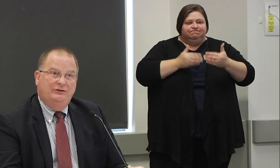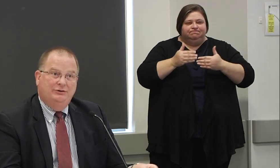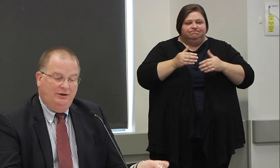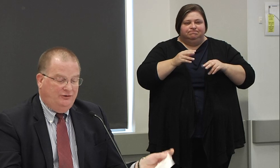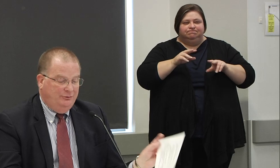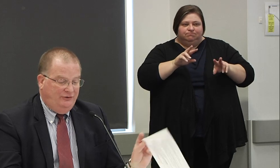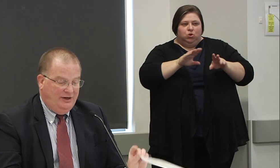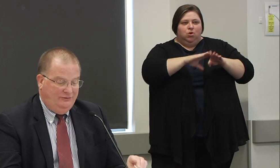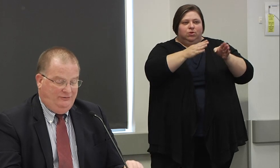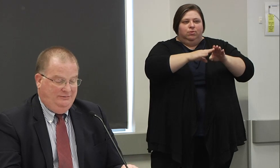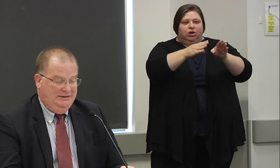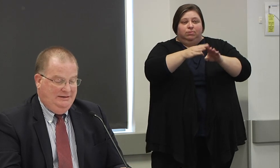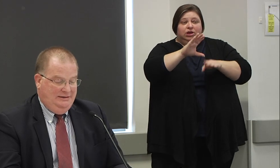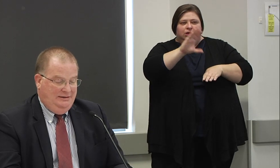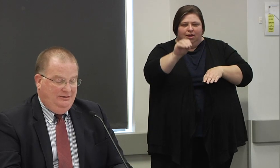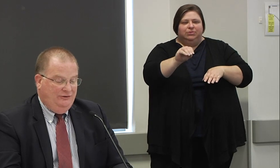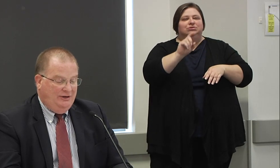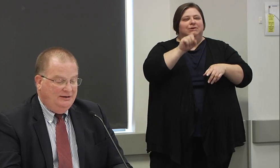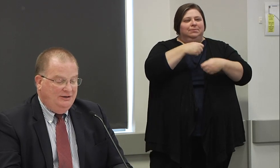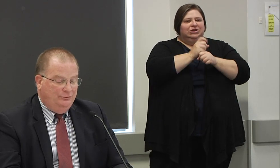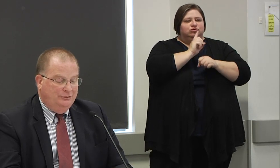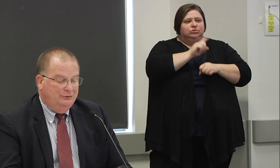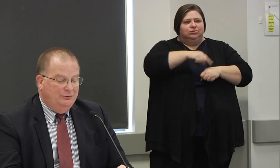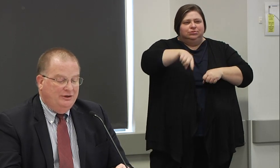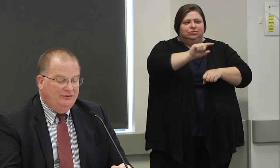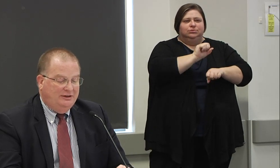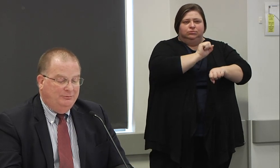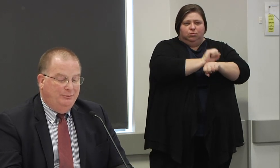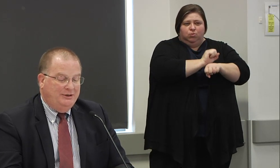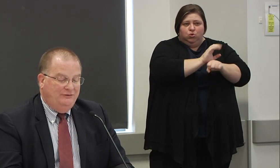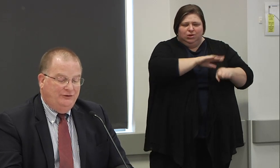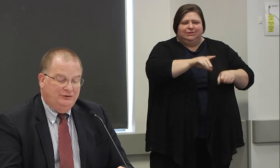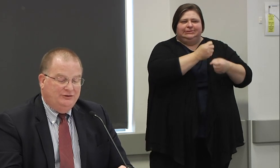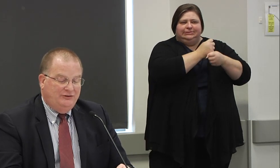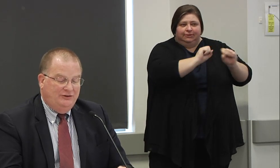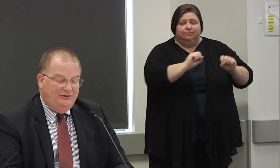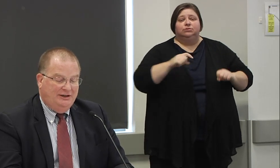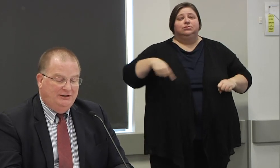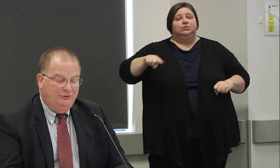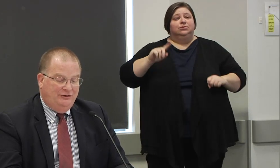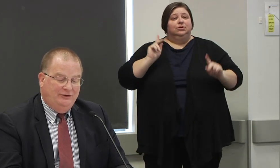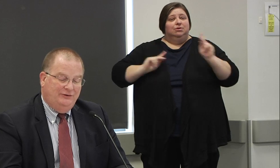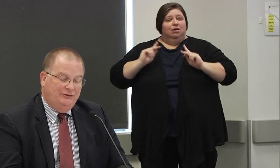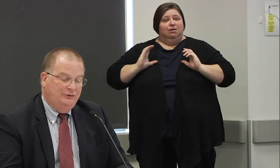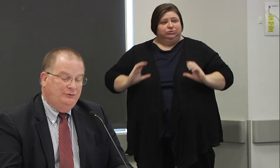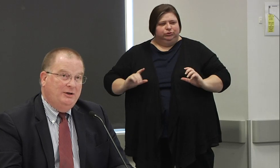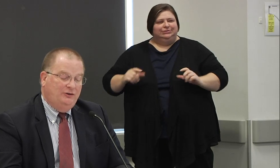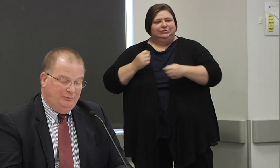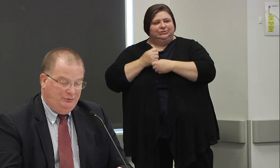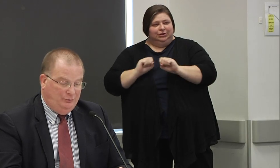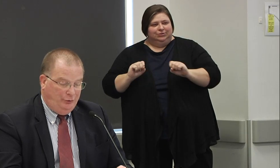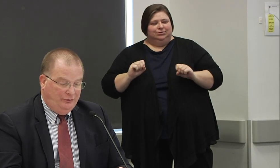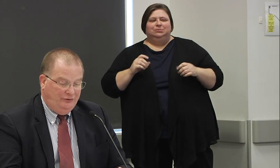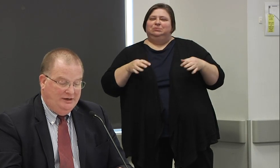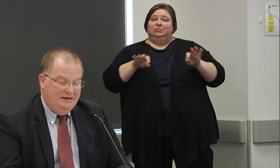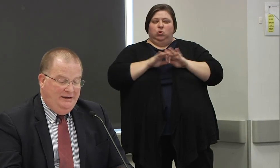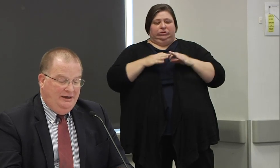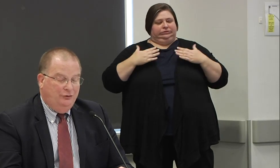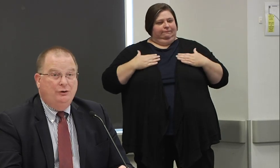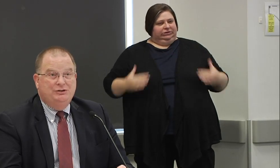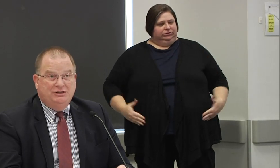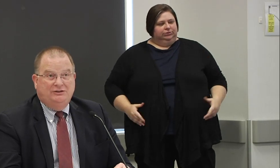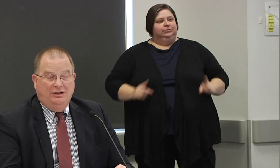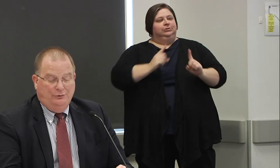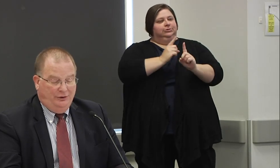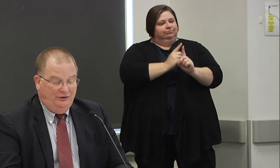and your customers safe. These guidelines will include things like implementing physical distancing and increasing physical space between workers,